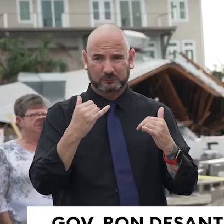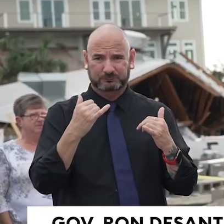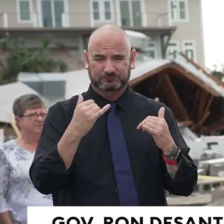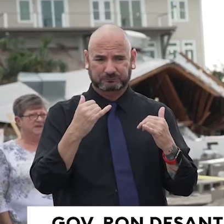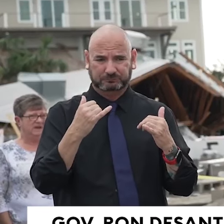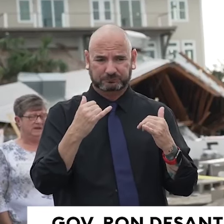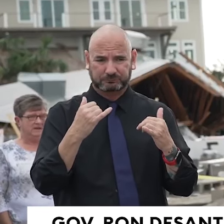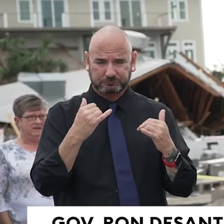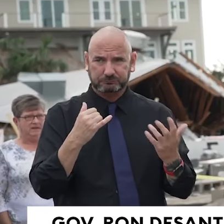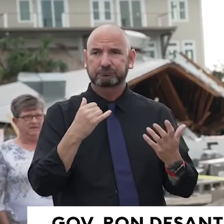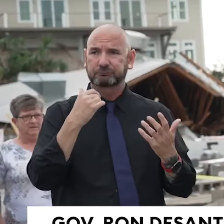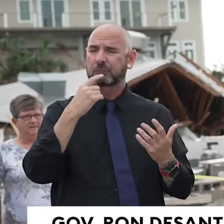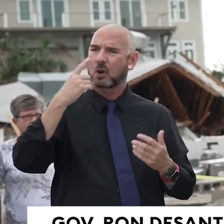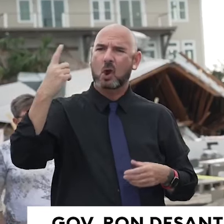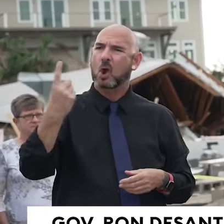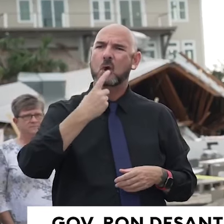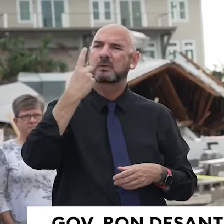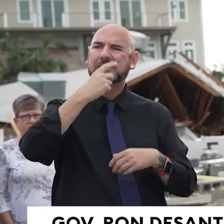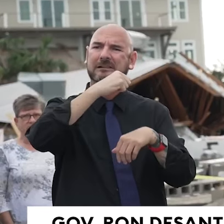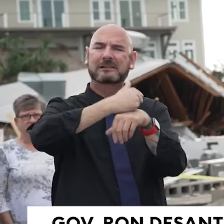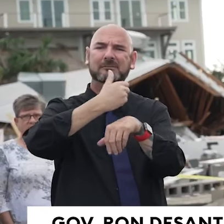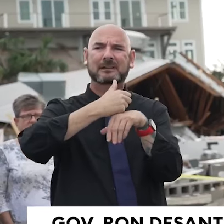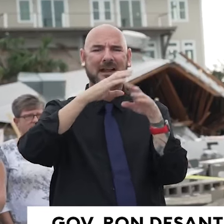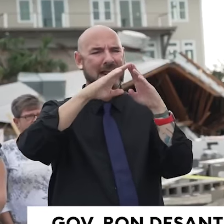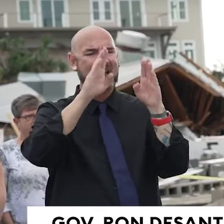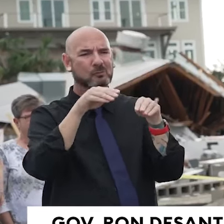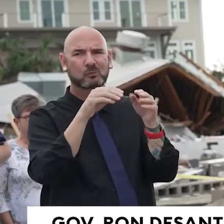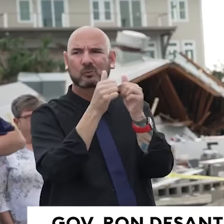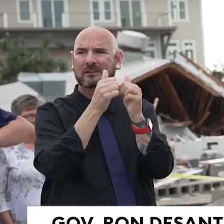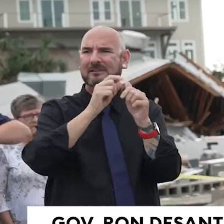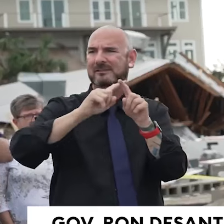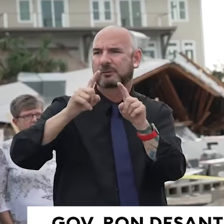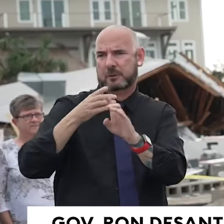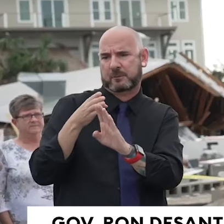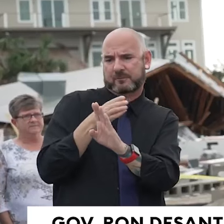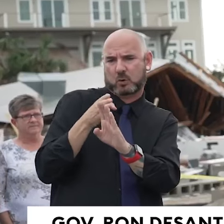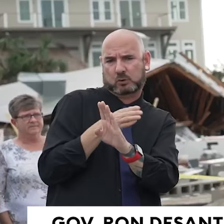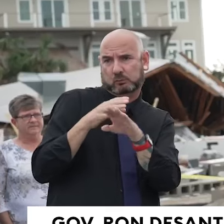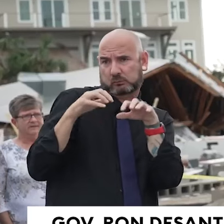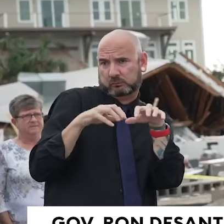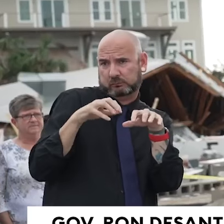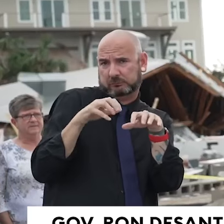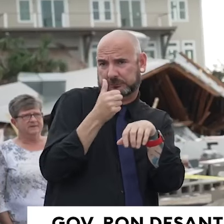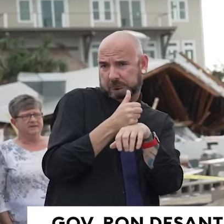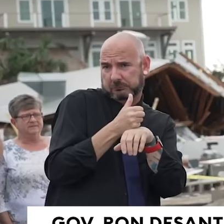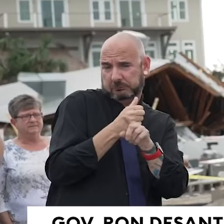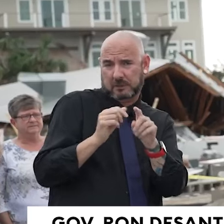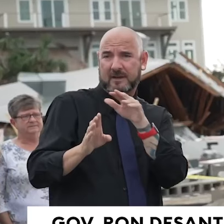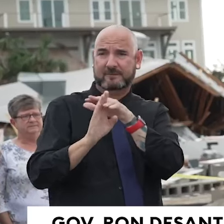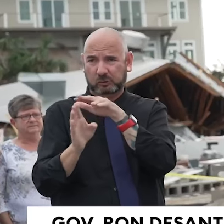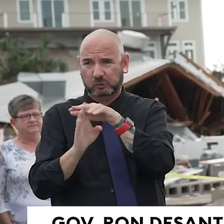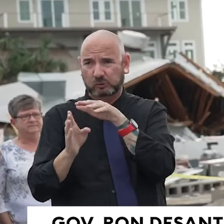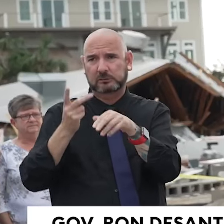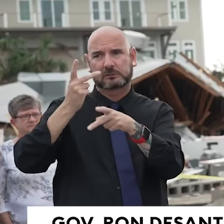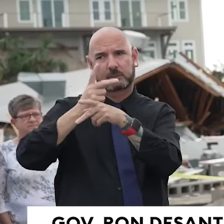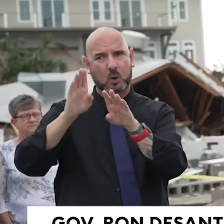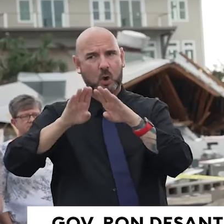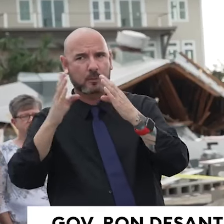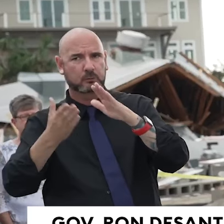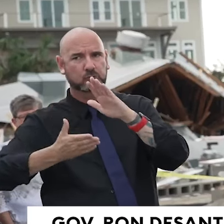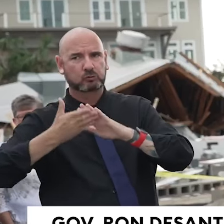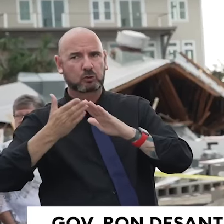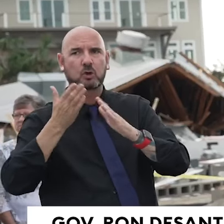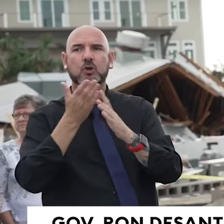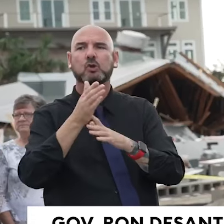we always do housing with hotels, pre-storm, evacuation. We're keeping that open through Visit Florida, the